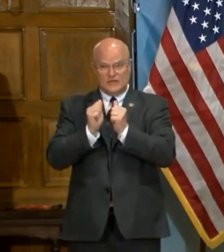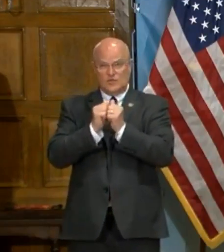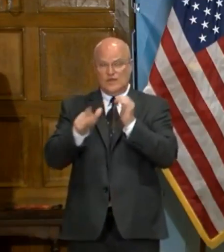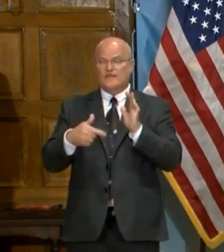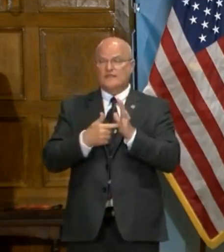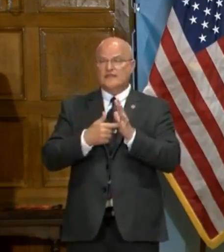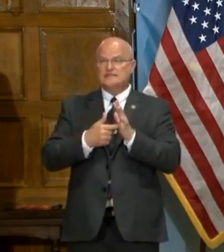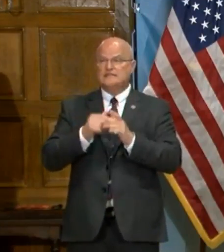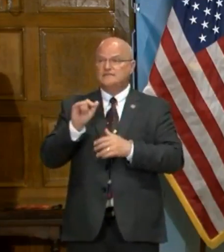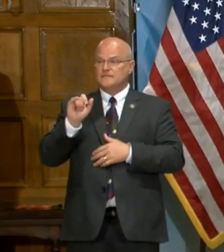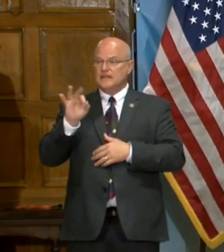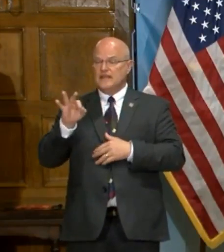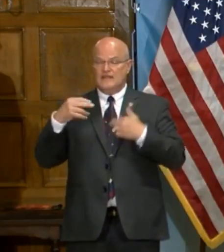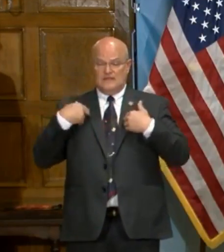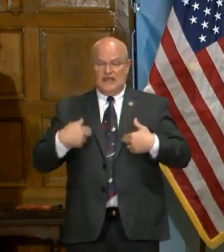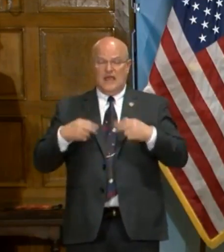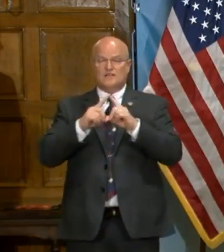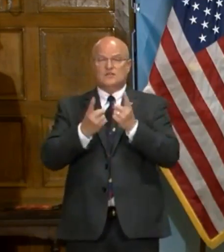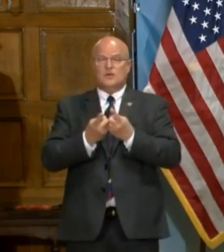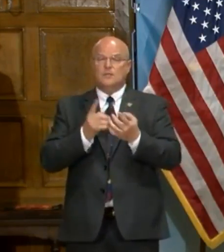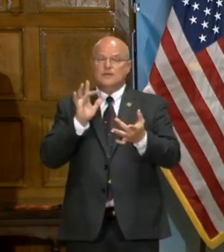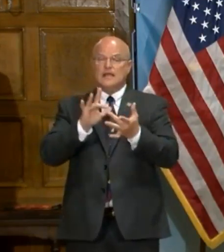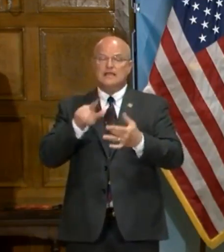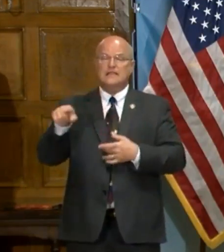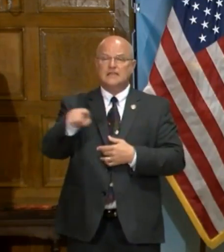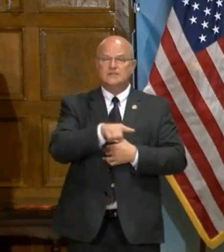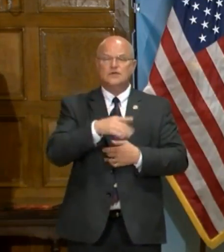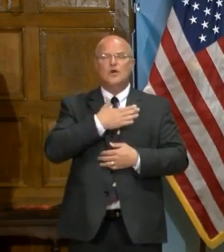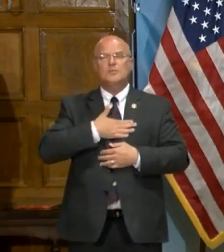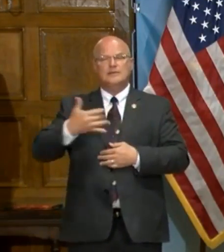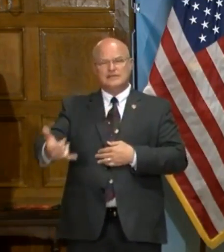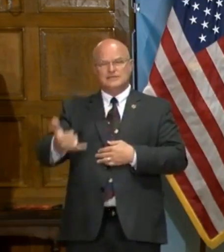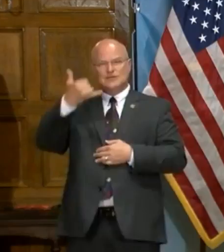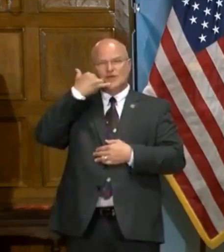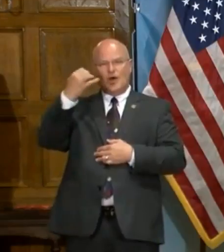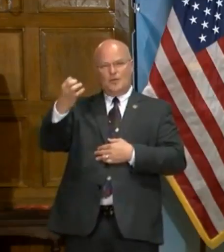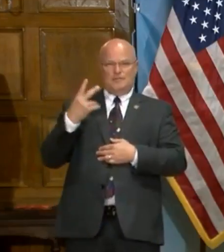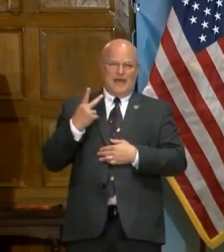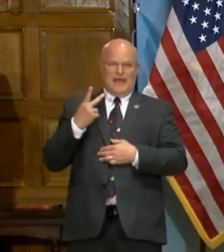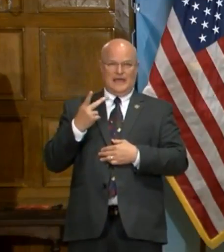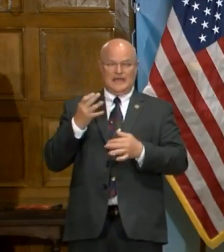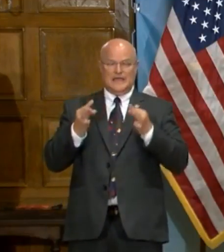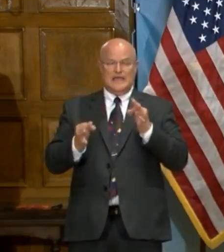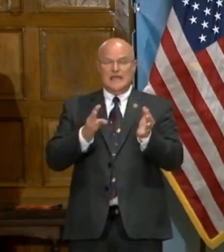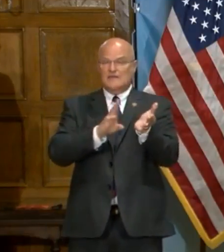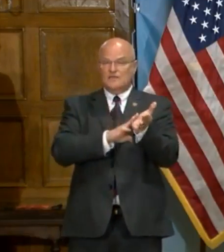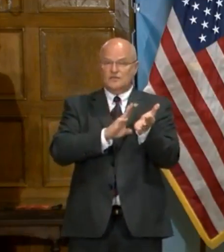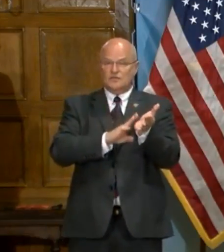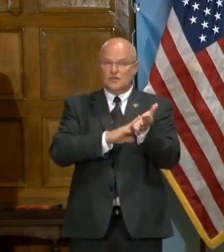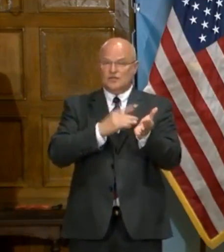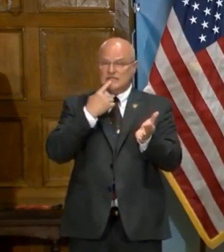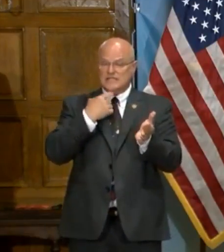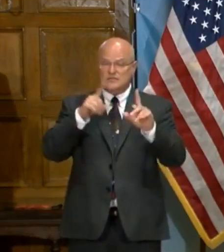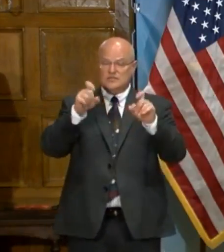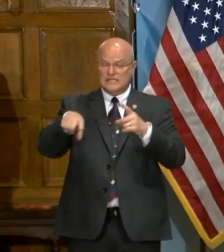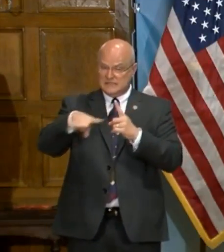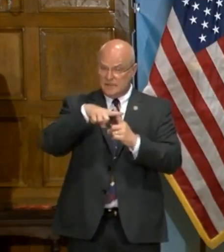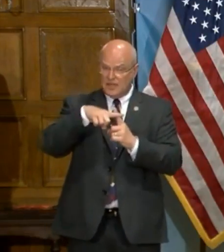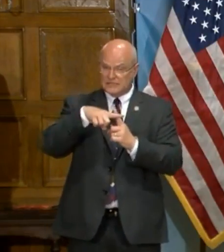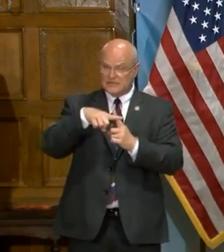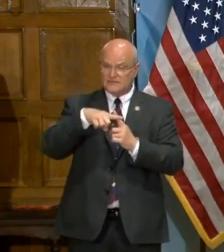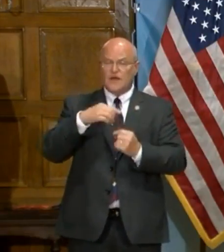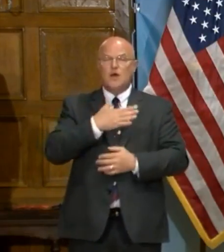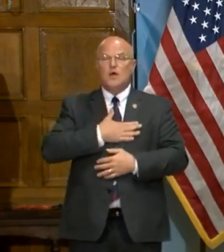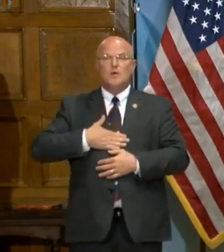this. If the health department is trying to contact you, please return those calls. If your provider has told you that you've tested